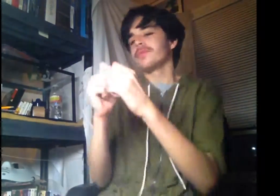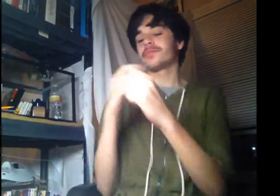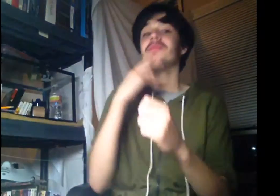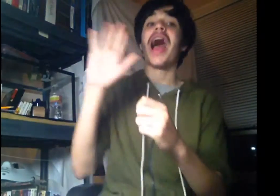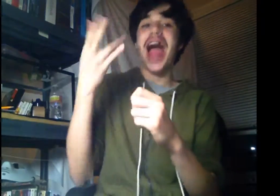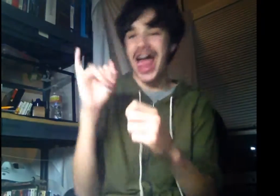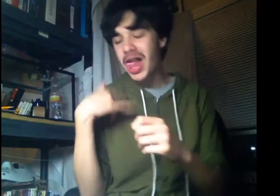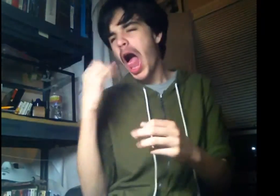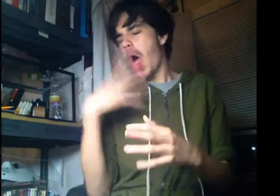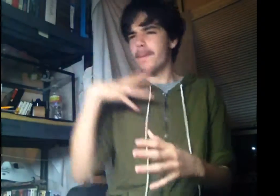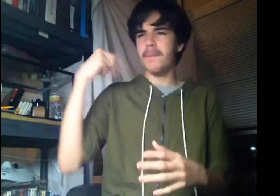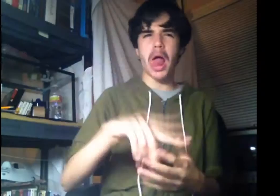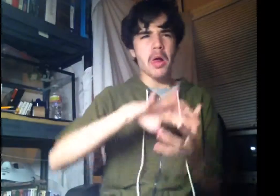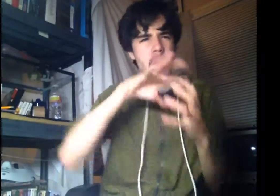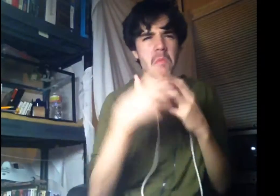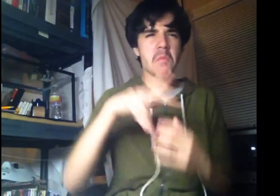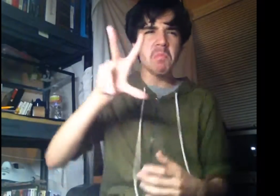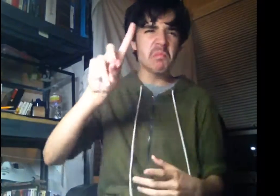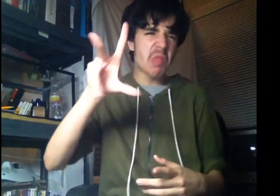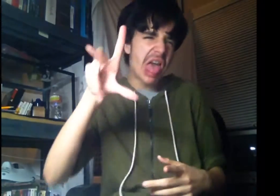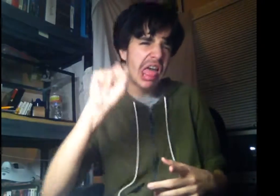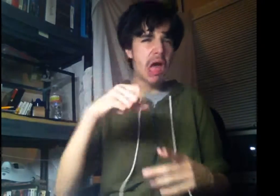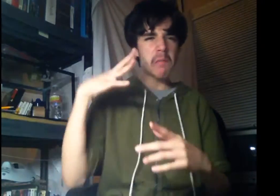Spike Jones for Her.